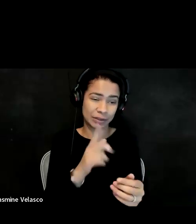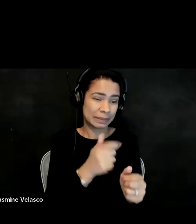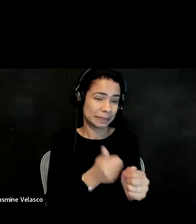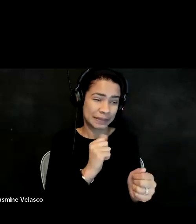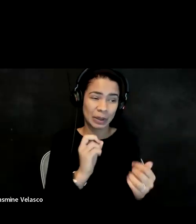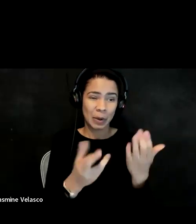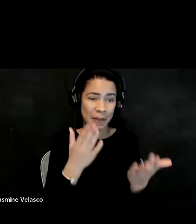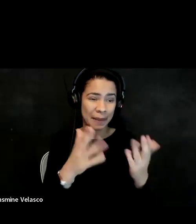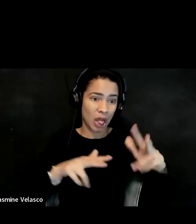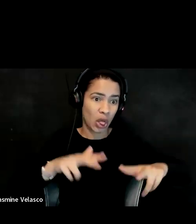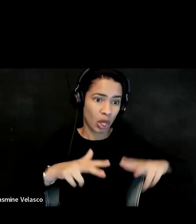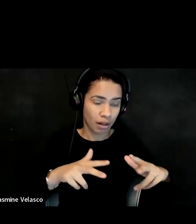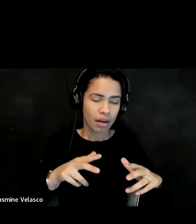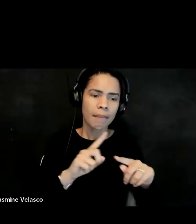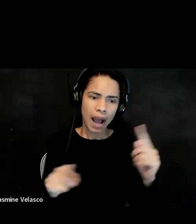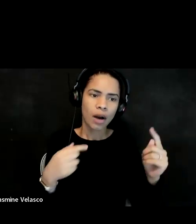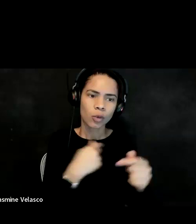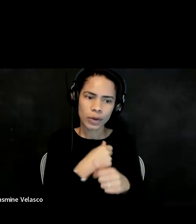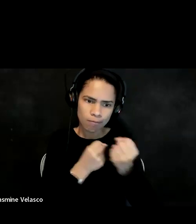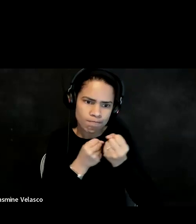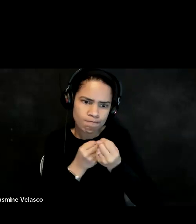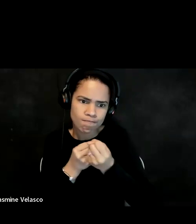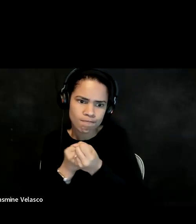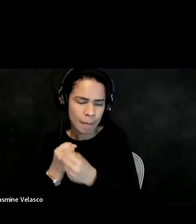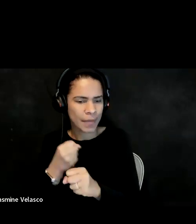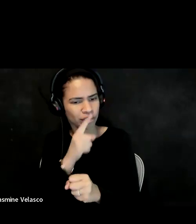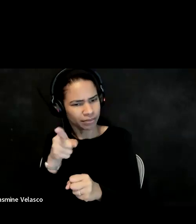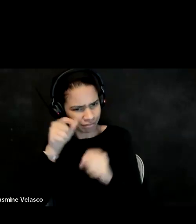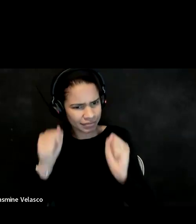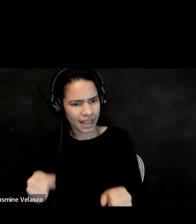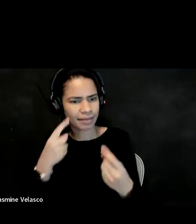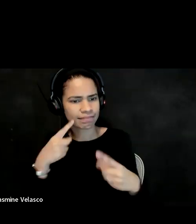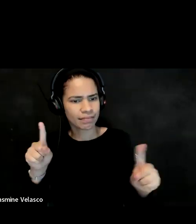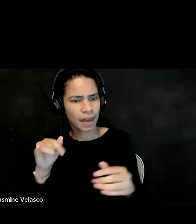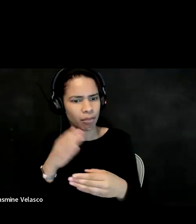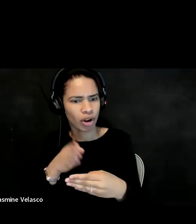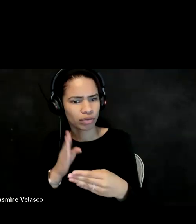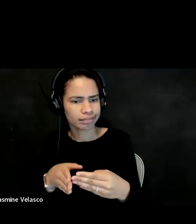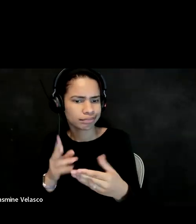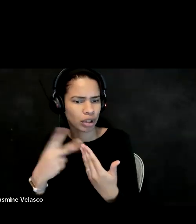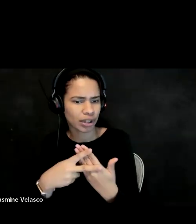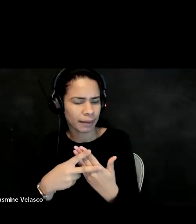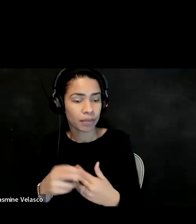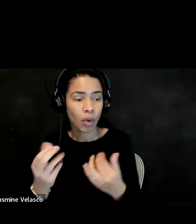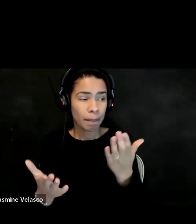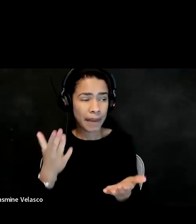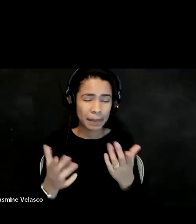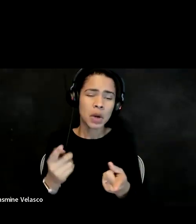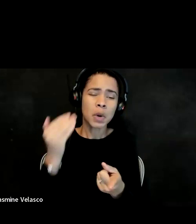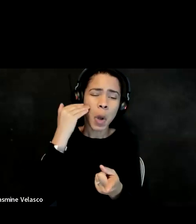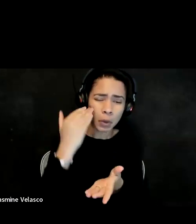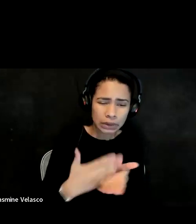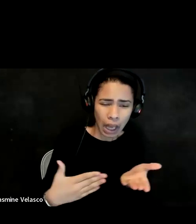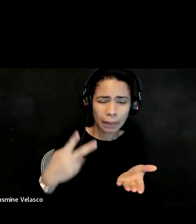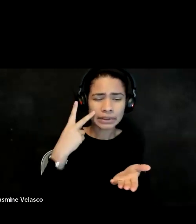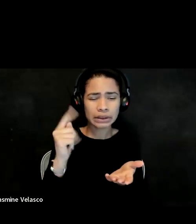skills to accomplish the project that's in front of them right now, right? Or we meet them at the point where they've been playing around with the tool, they